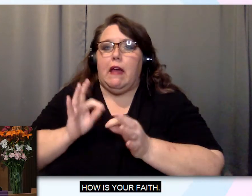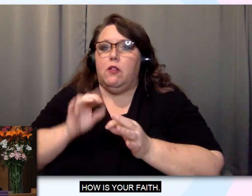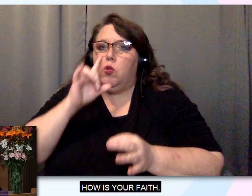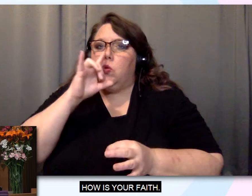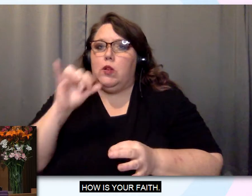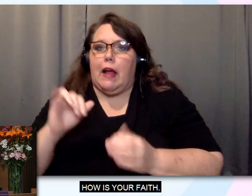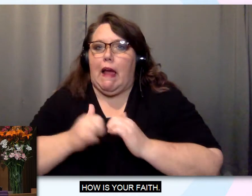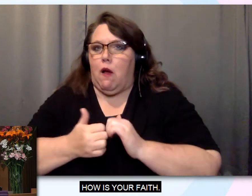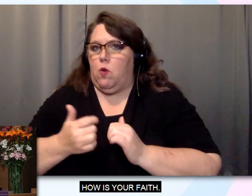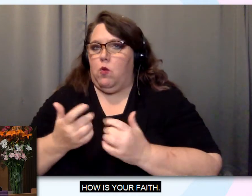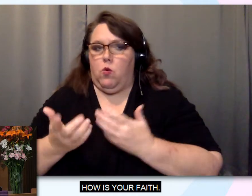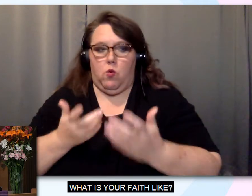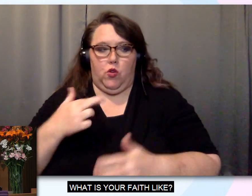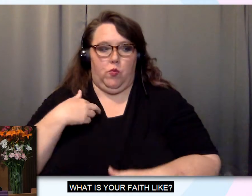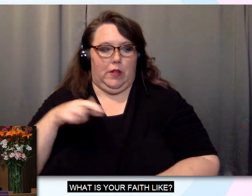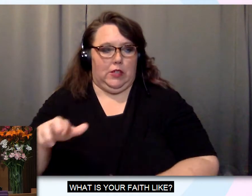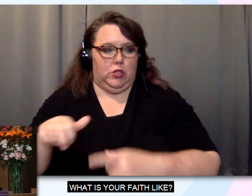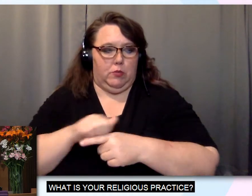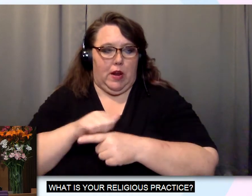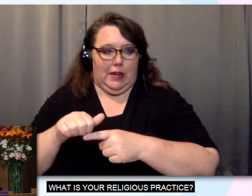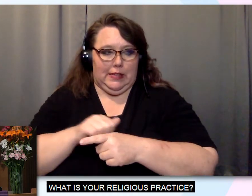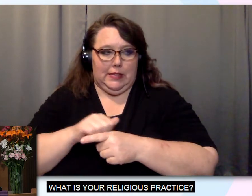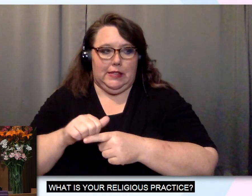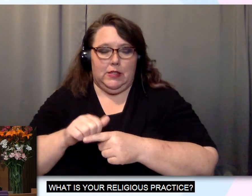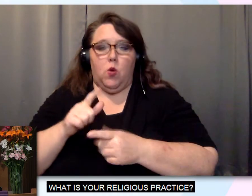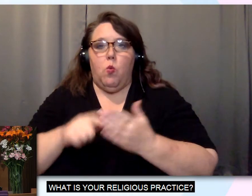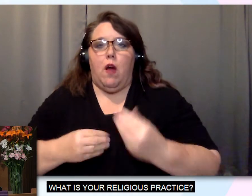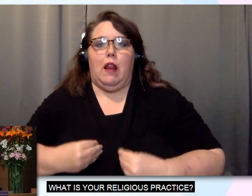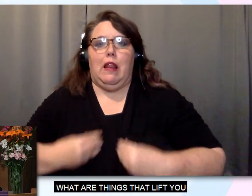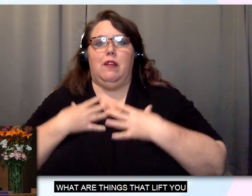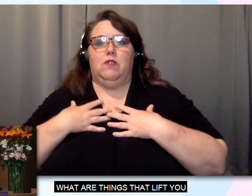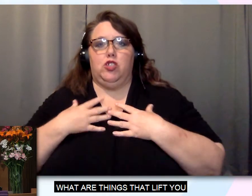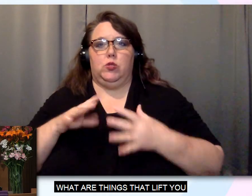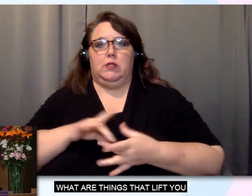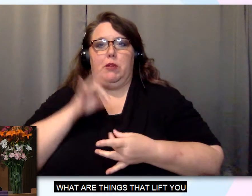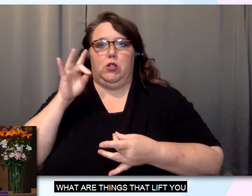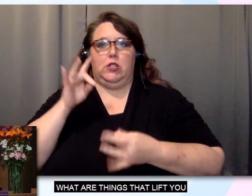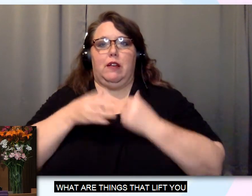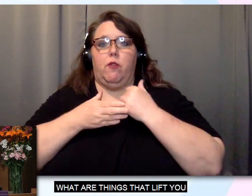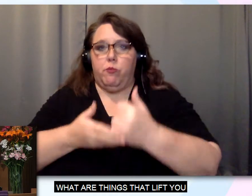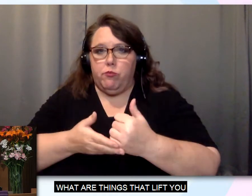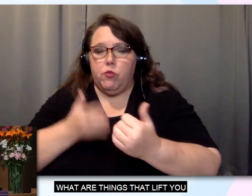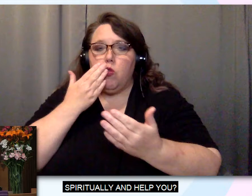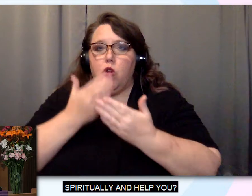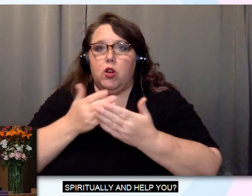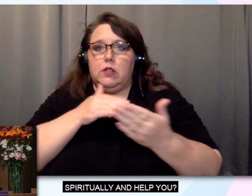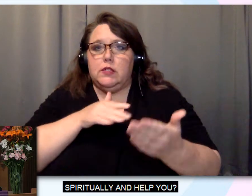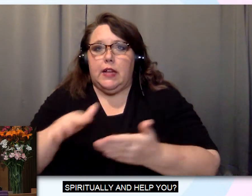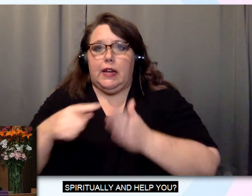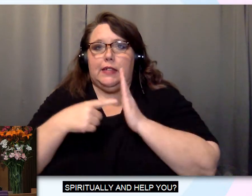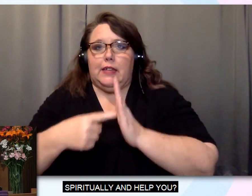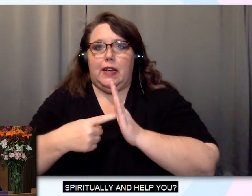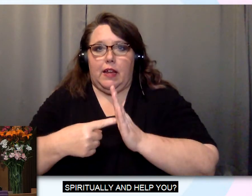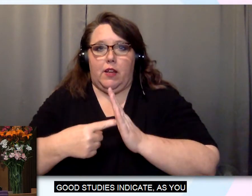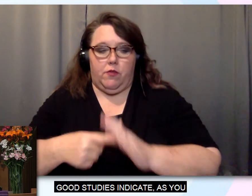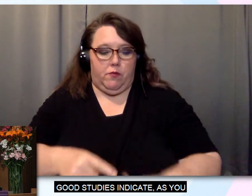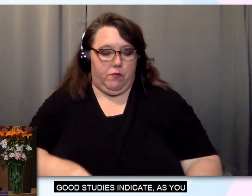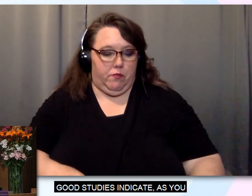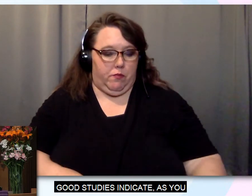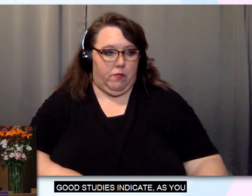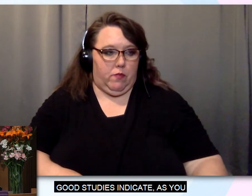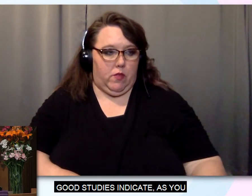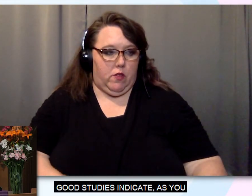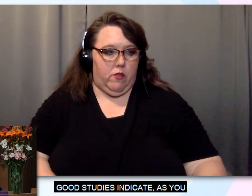What is your faith like? What is your religious practice? What are things that lift you spiritually and help you? Good studies